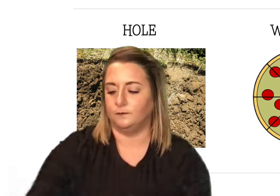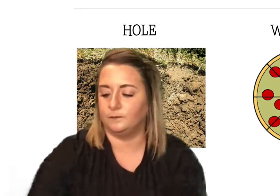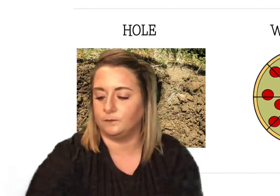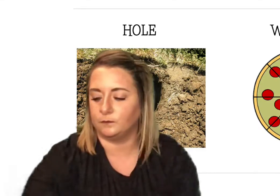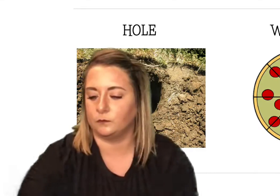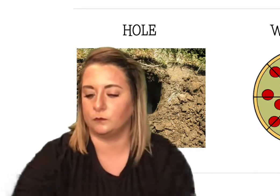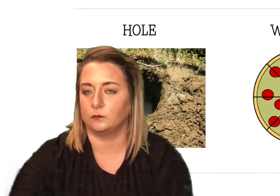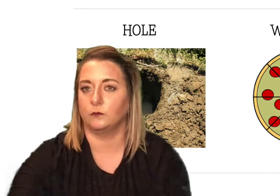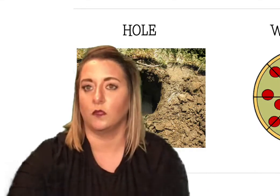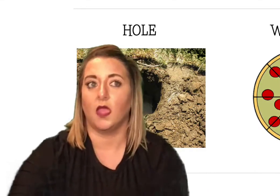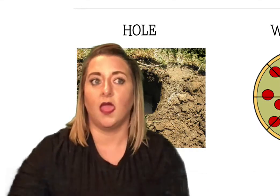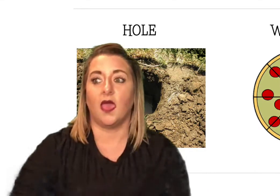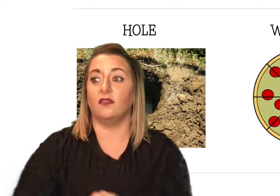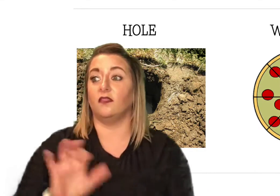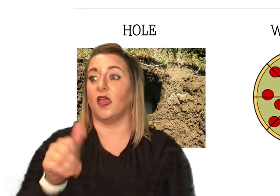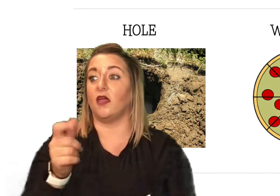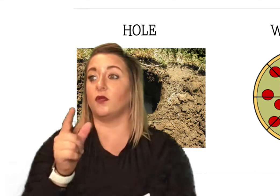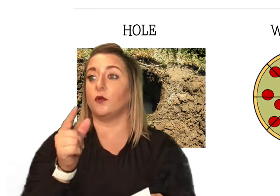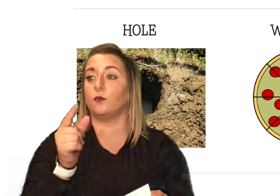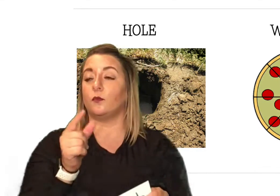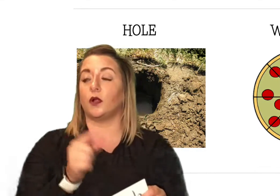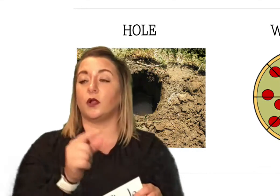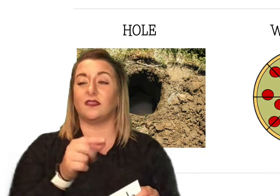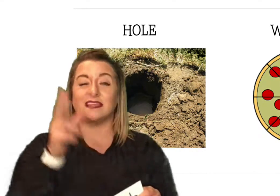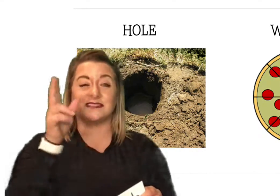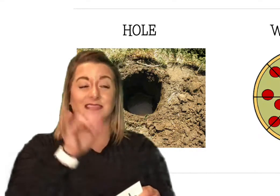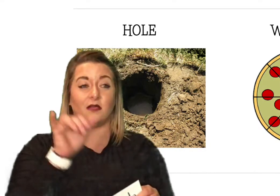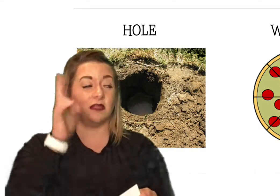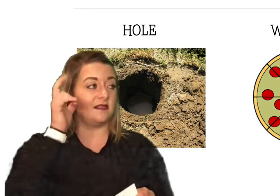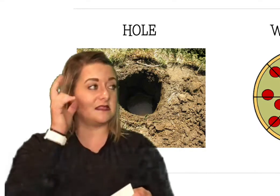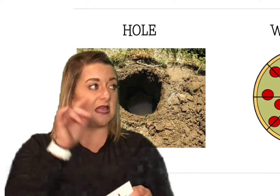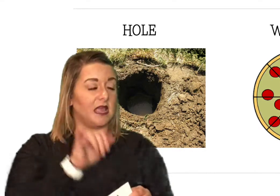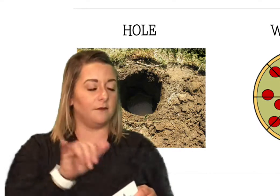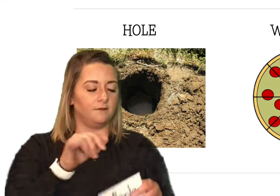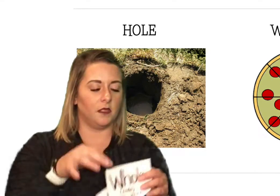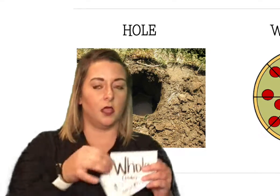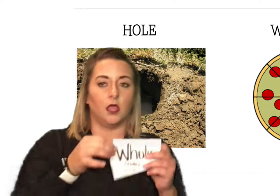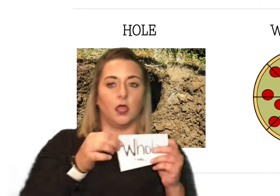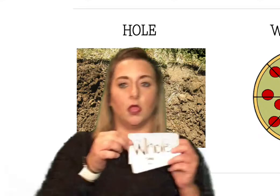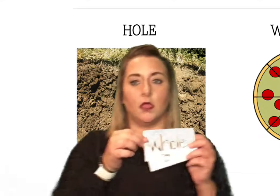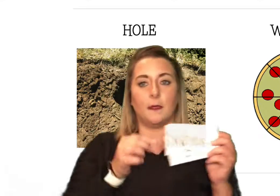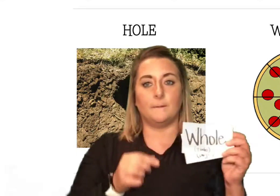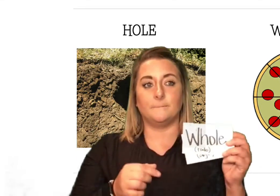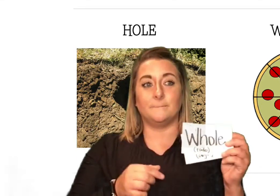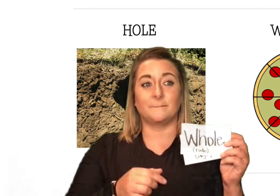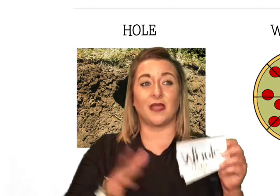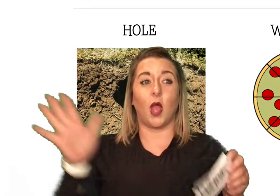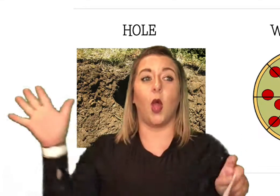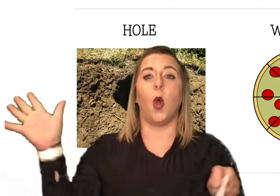Whole. And then the other word that sounded the same,